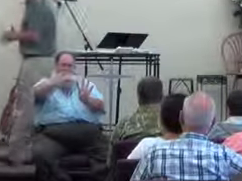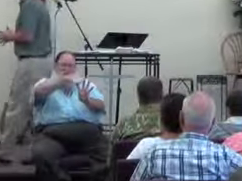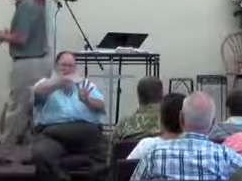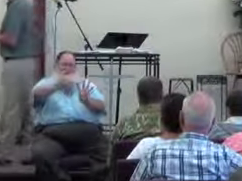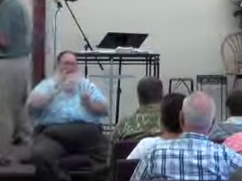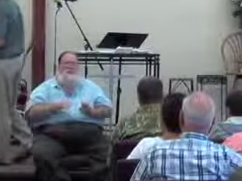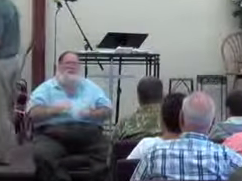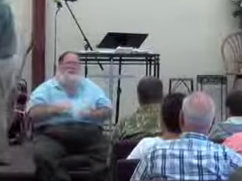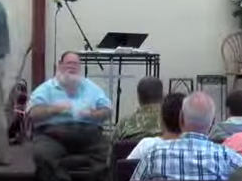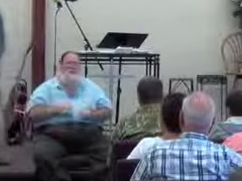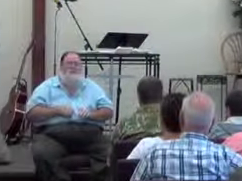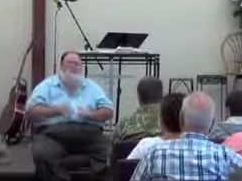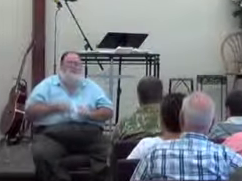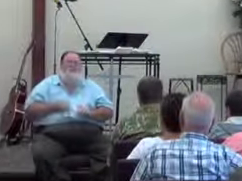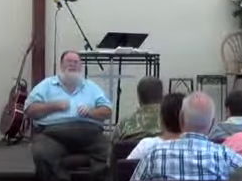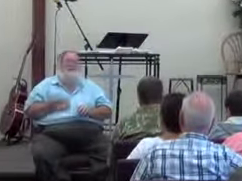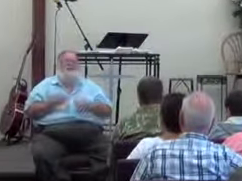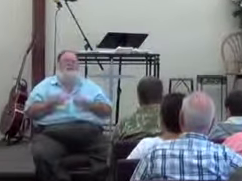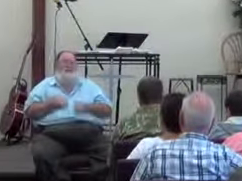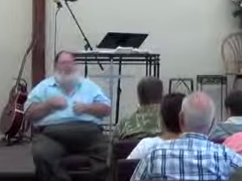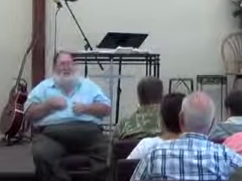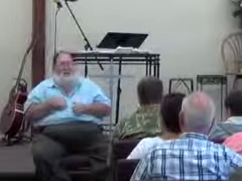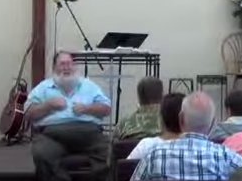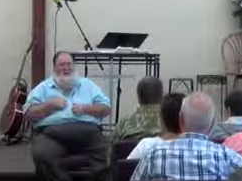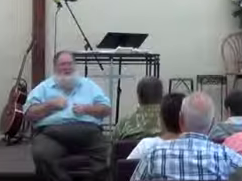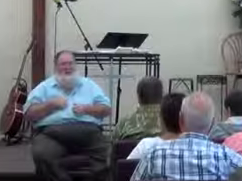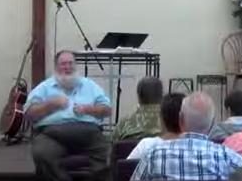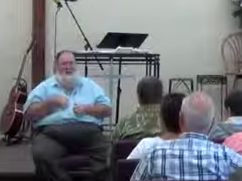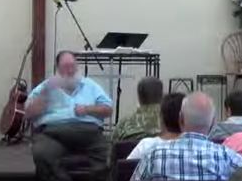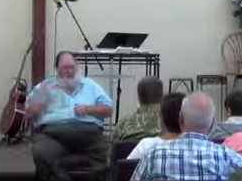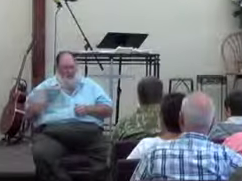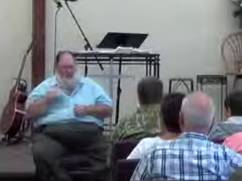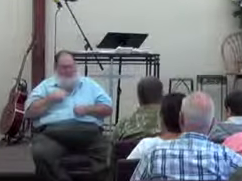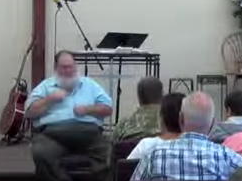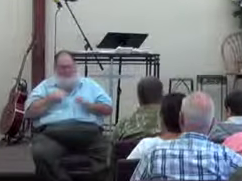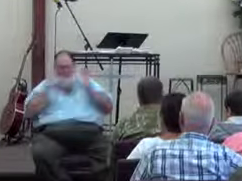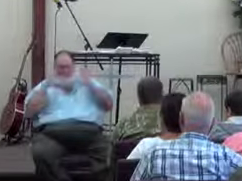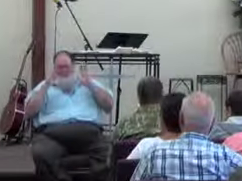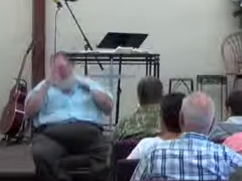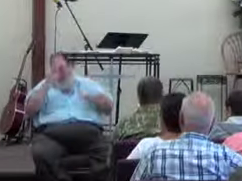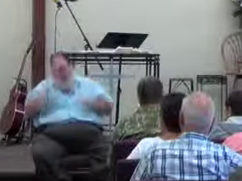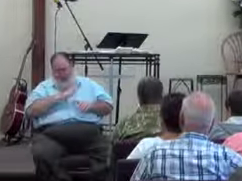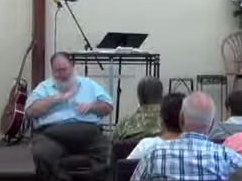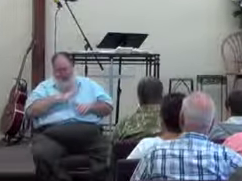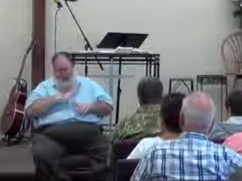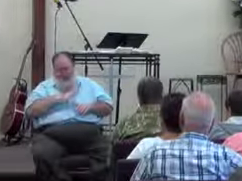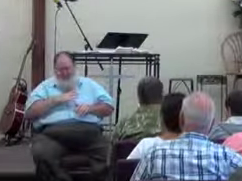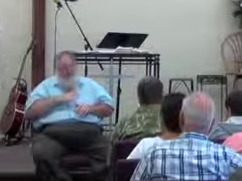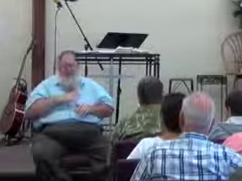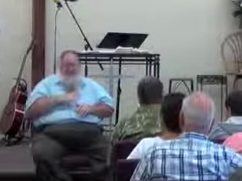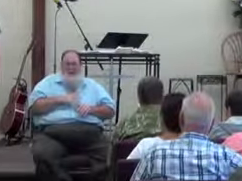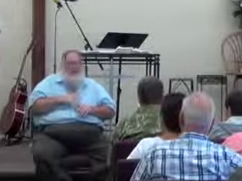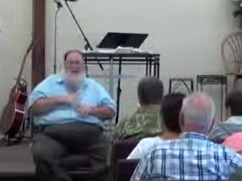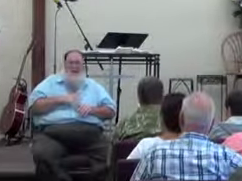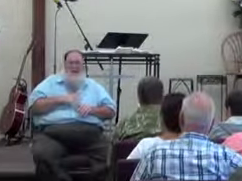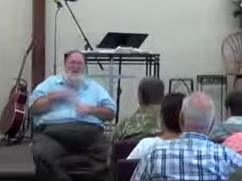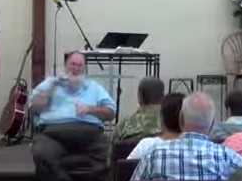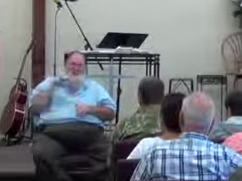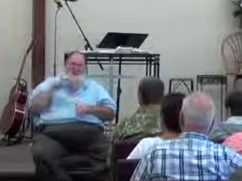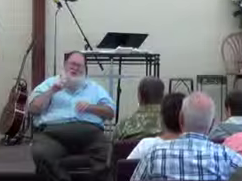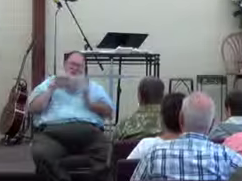every time I get high and mighty and think that I'm a self-made man and I'm a great writer and things, because I look at that and I think that turtle didn't get there by